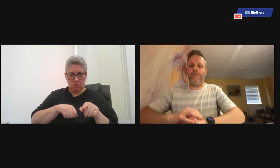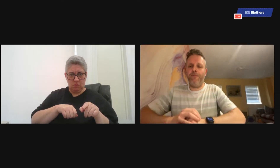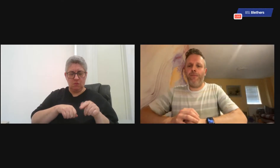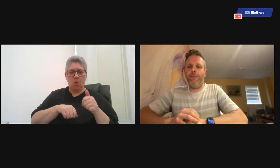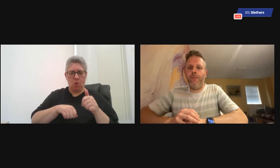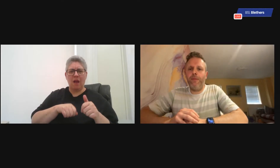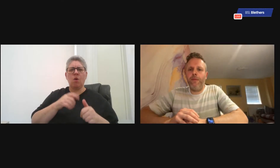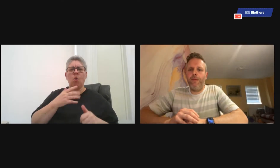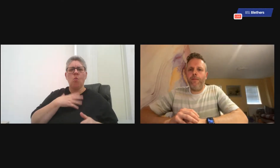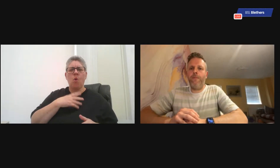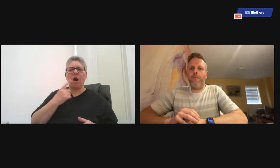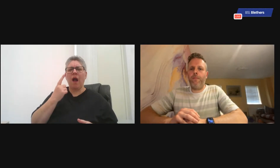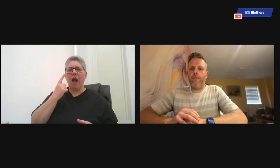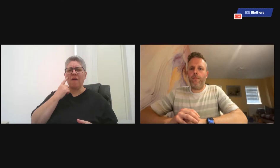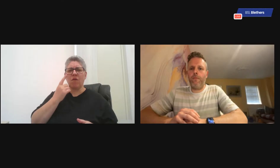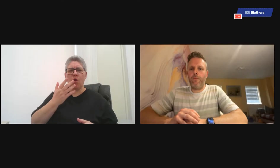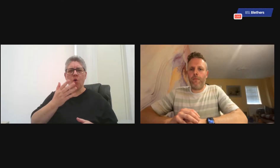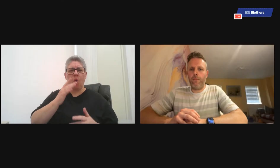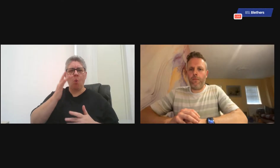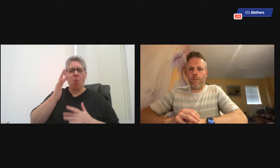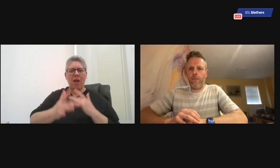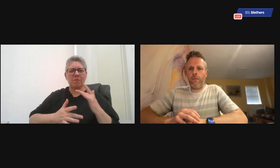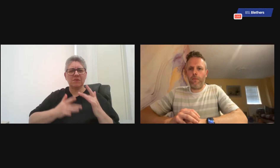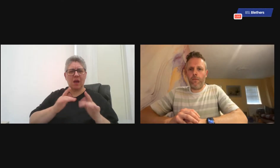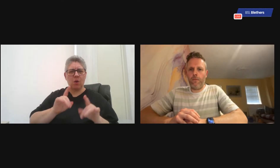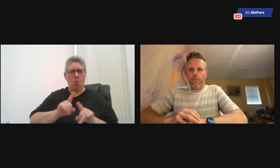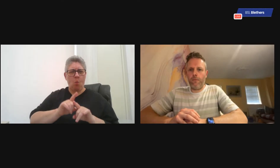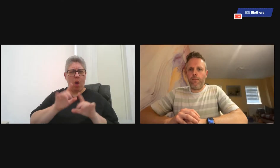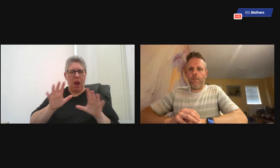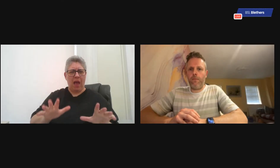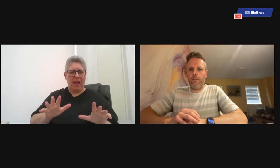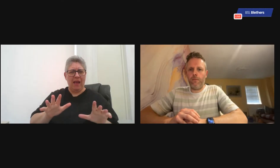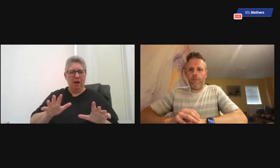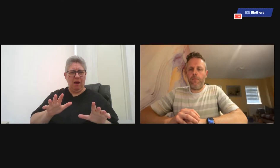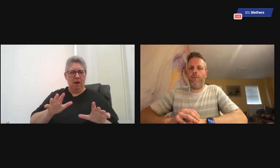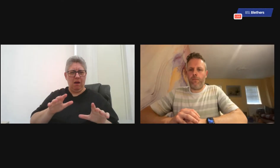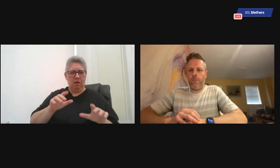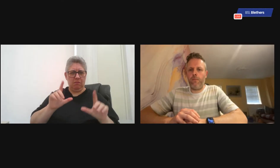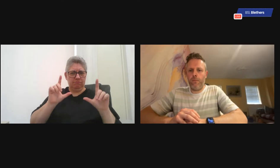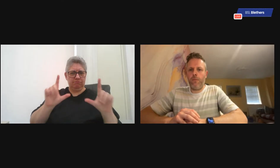fostercarecharity.org.uk. Yeah, I would say have a look at that if you're interested.